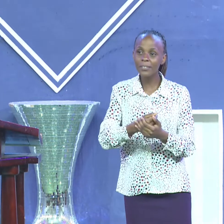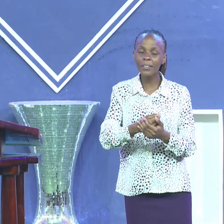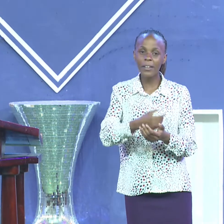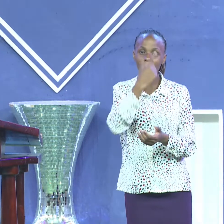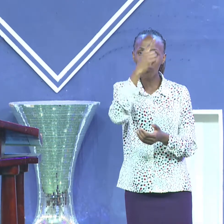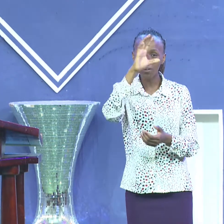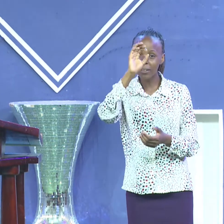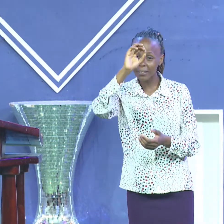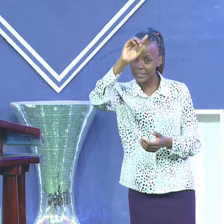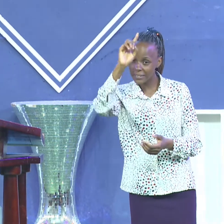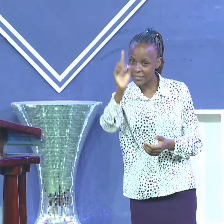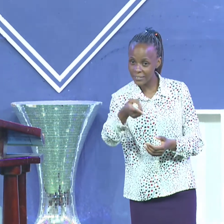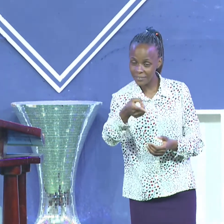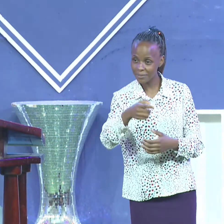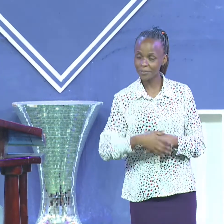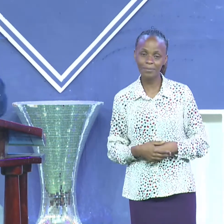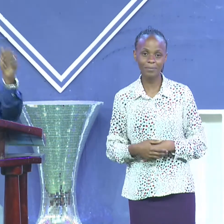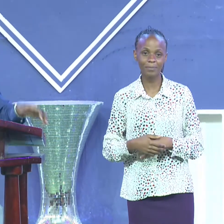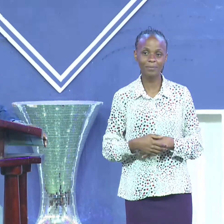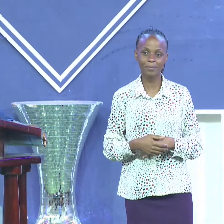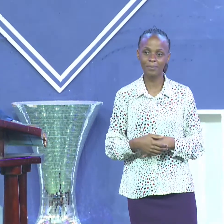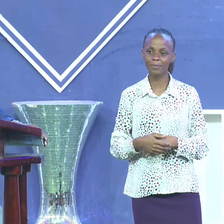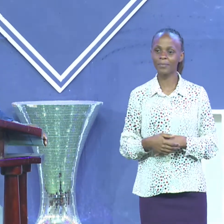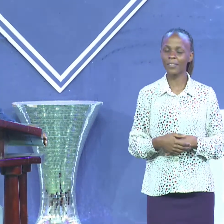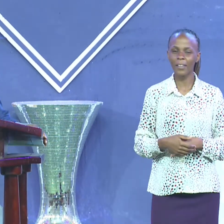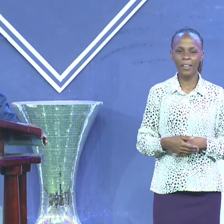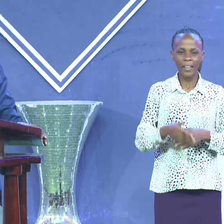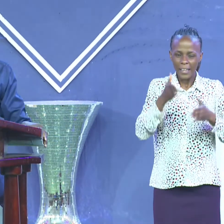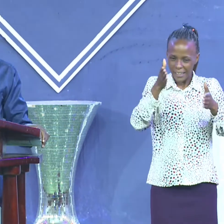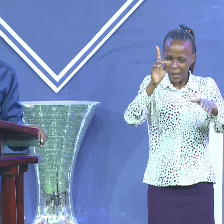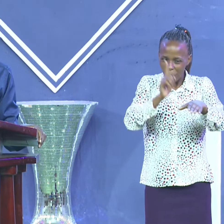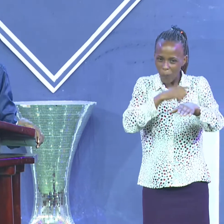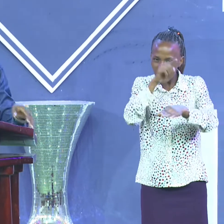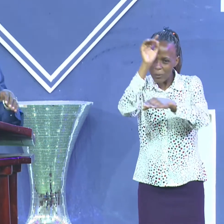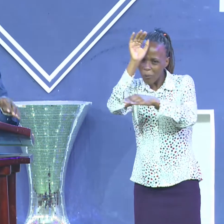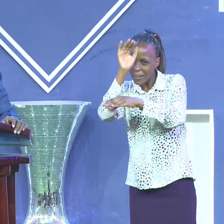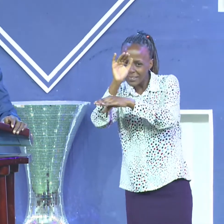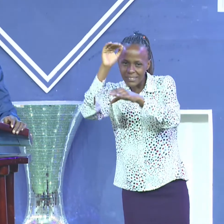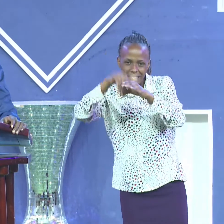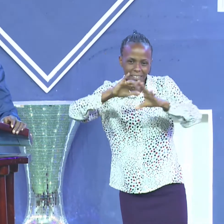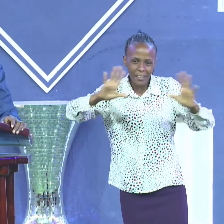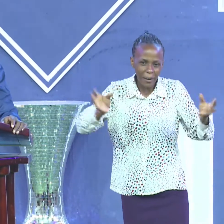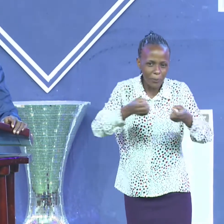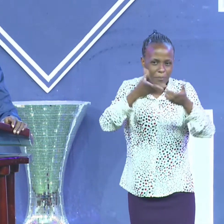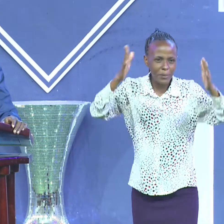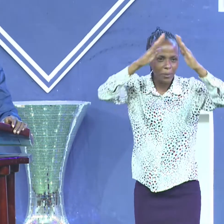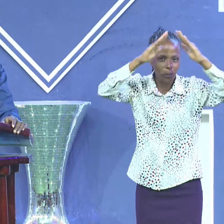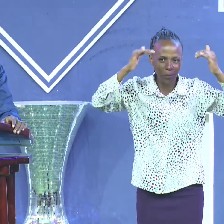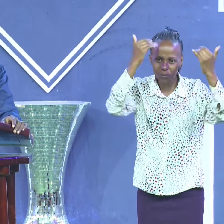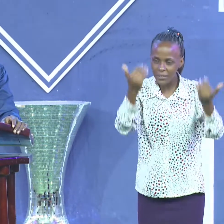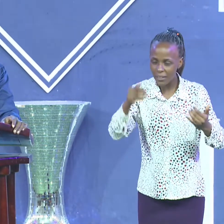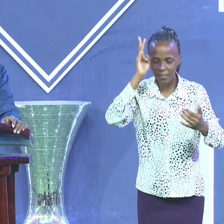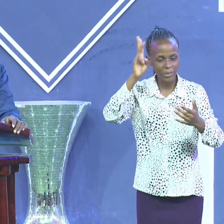mitwalo kumi costing 100,000 shillings. Ne wano bobuza biri makaga abantu bamekoja kusanga babale. If you